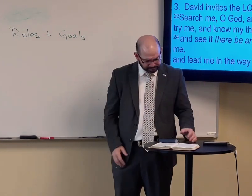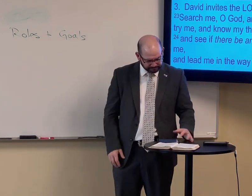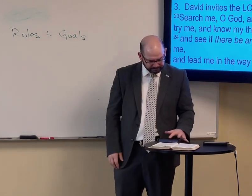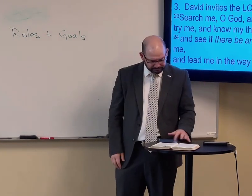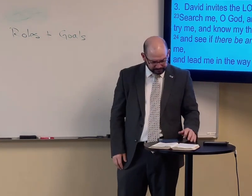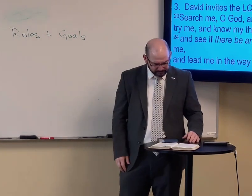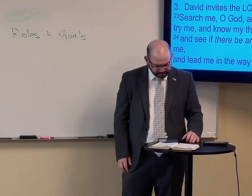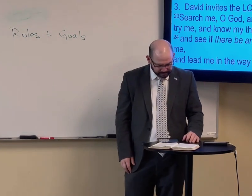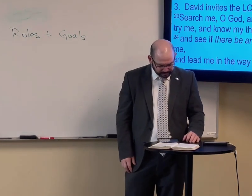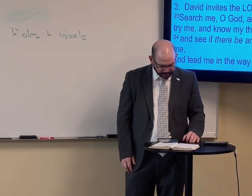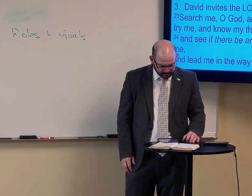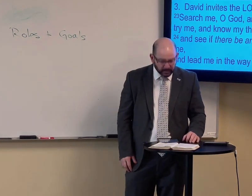change?